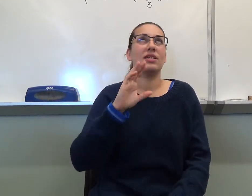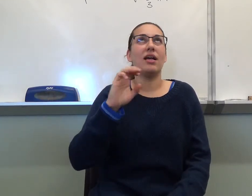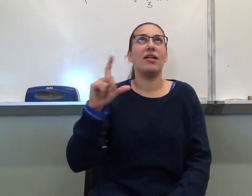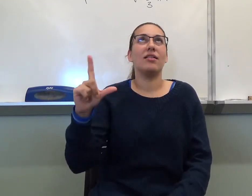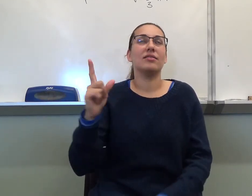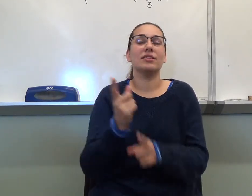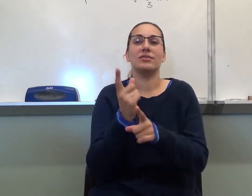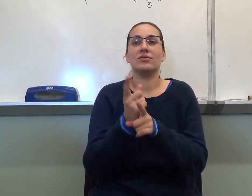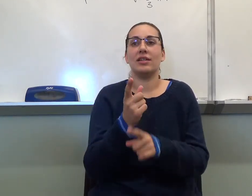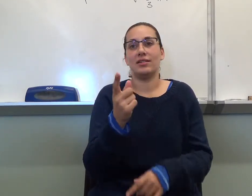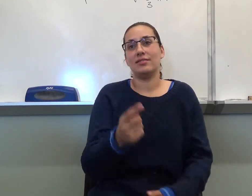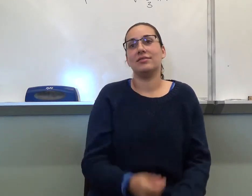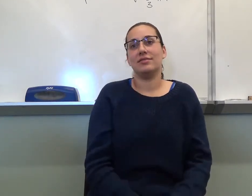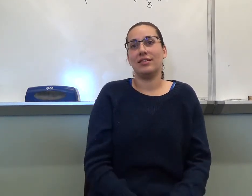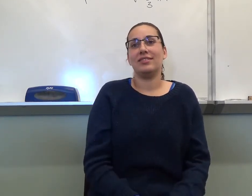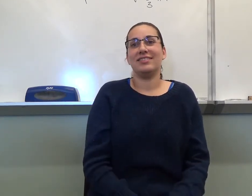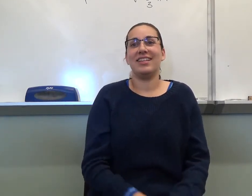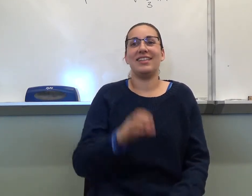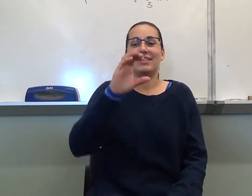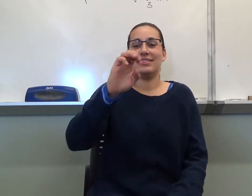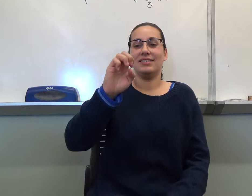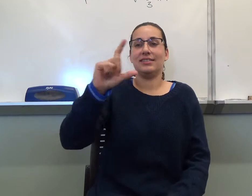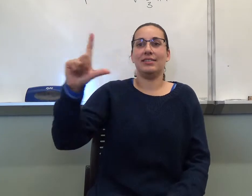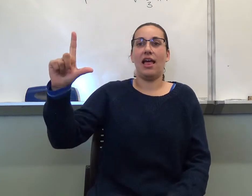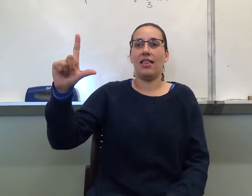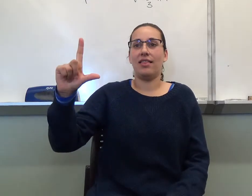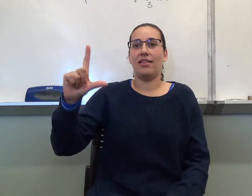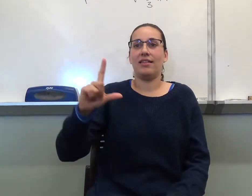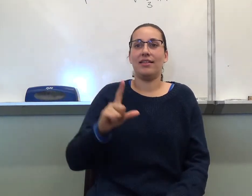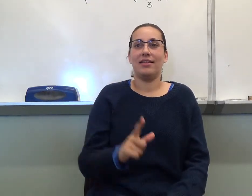Okay, we have something that looks like a big medicine pill here.